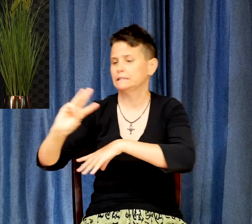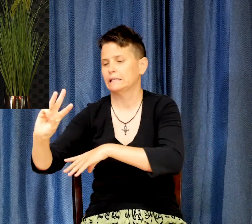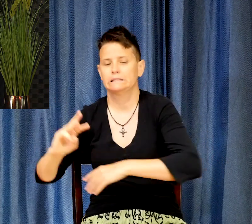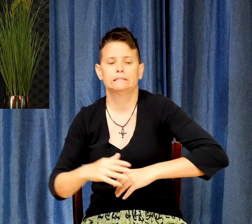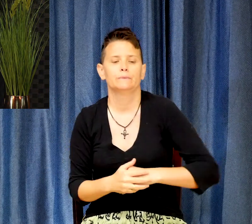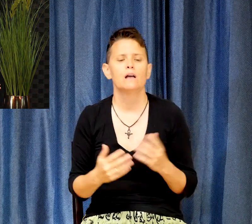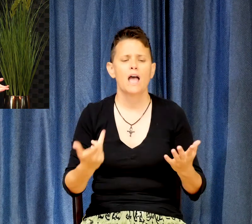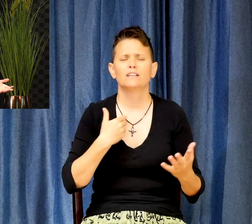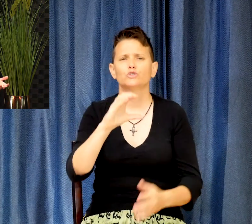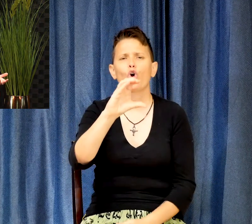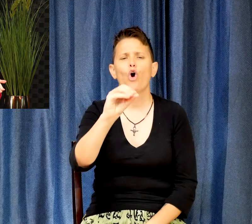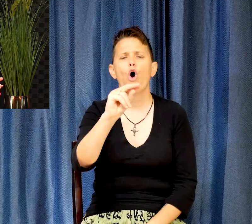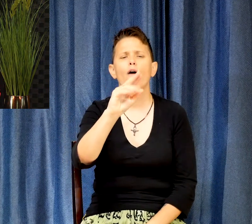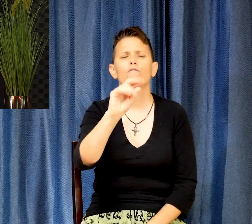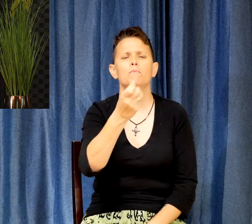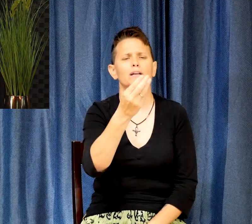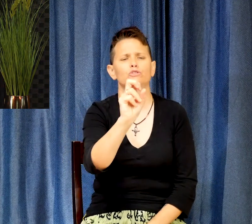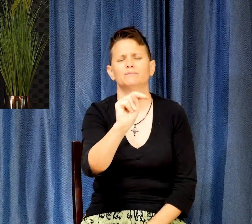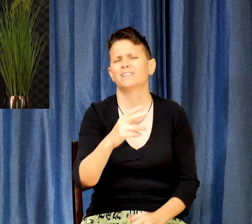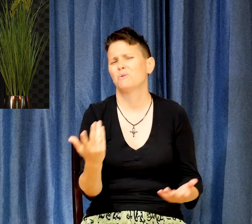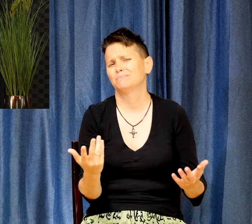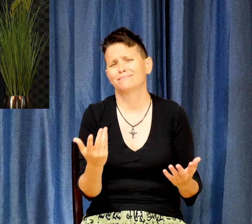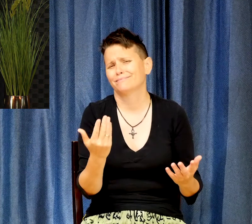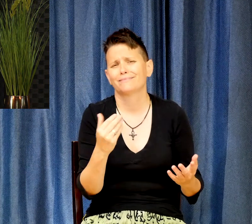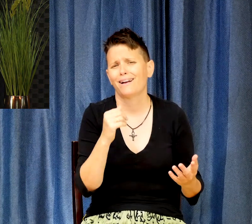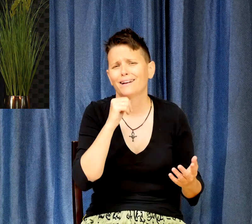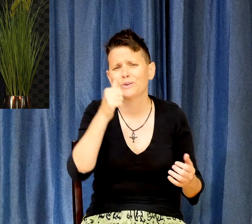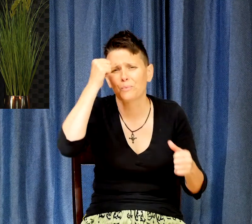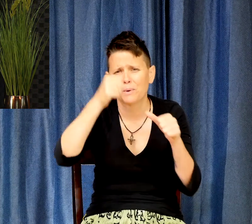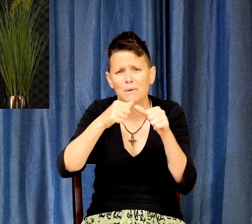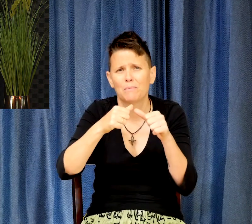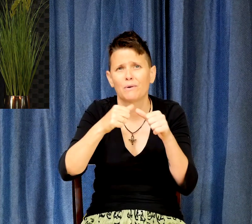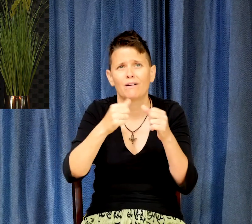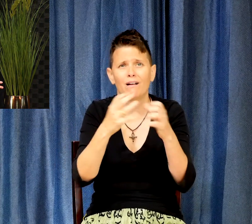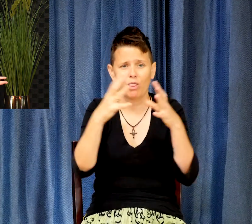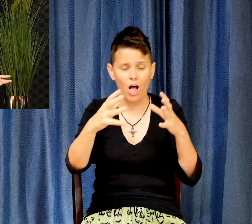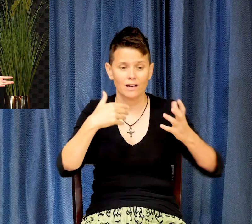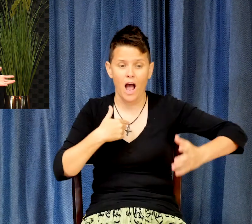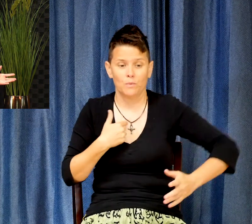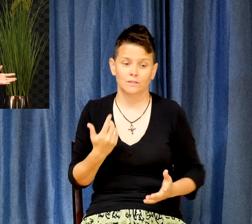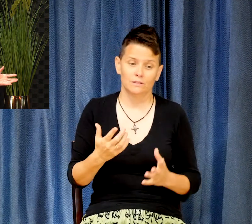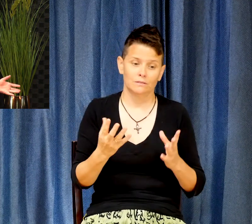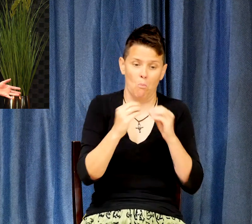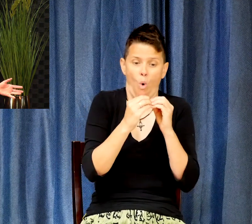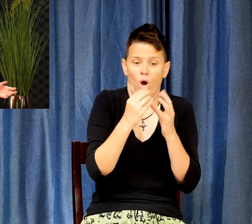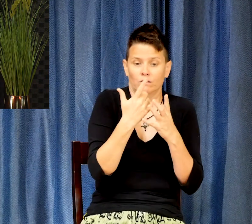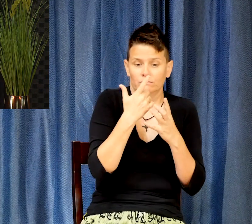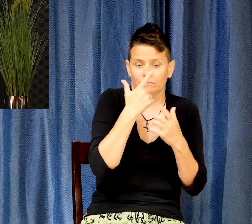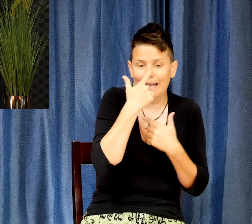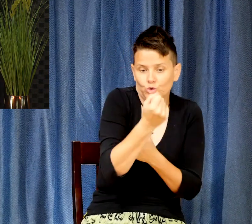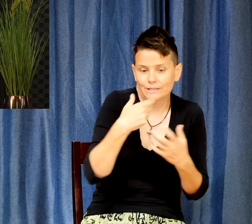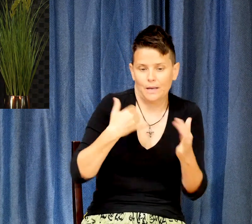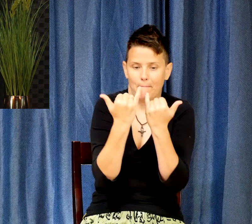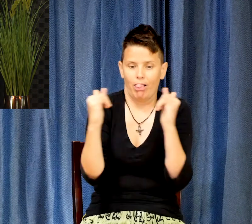remembered about that time in my life. I was a teenager. I really was concerned mostly with playing Nerf football with my friends on the church lawn.